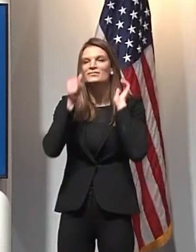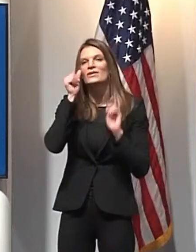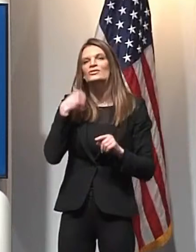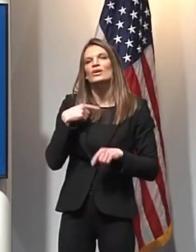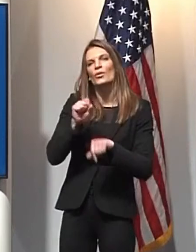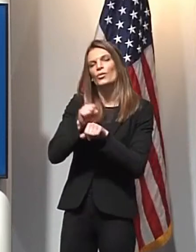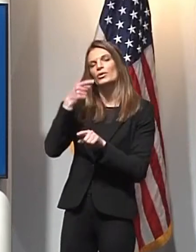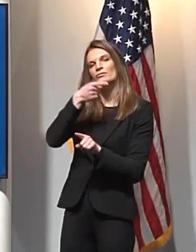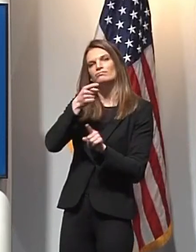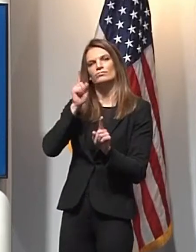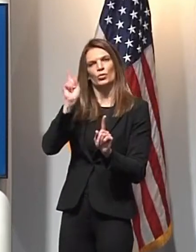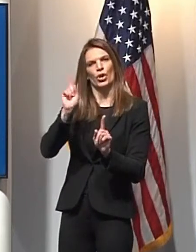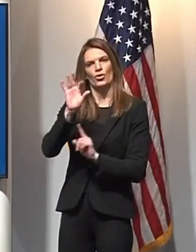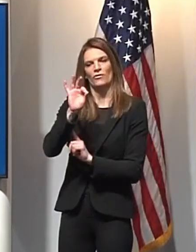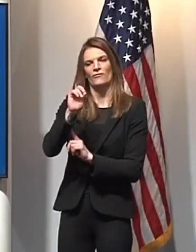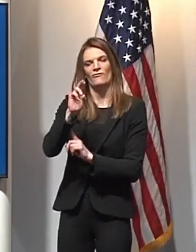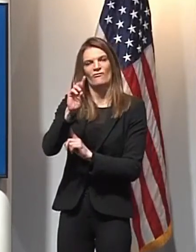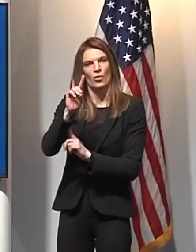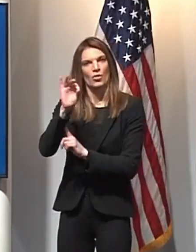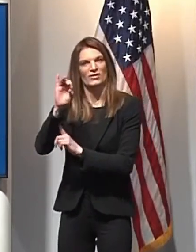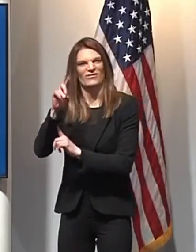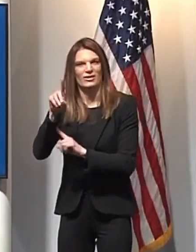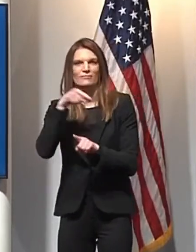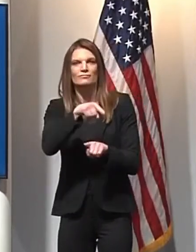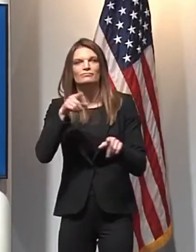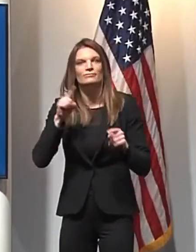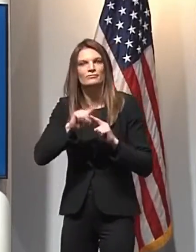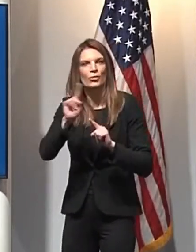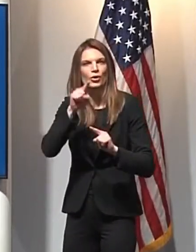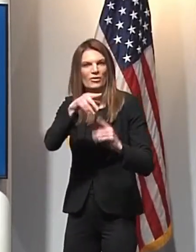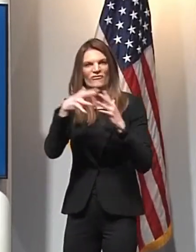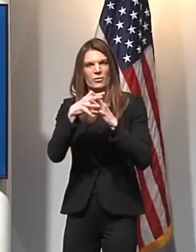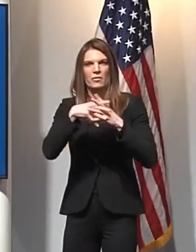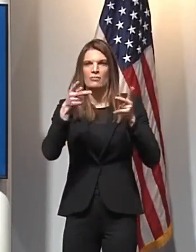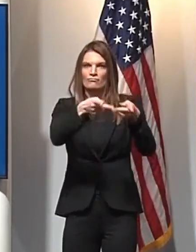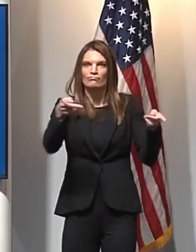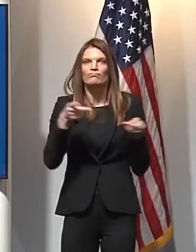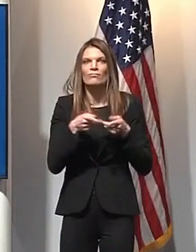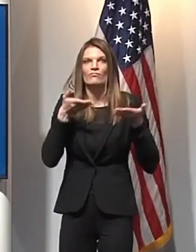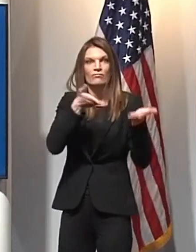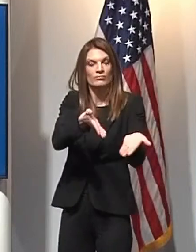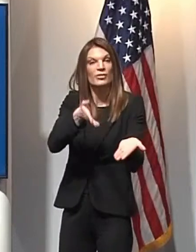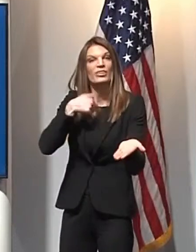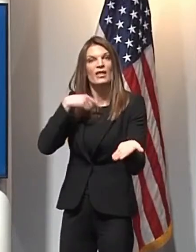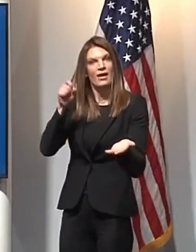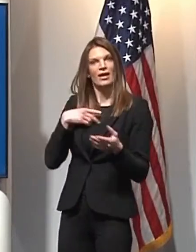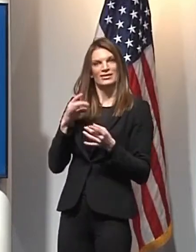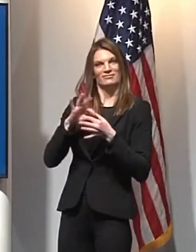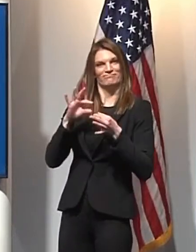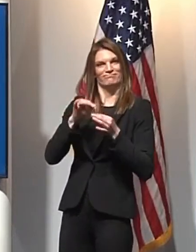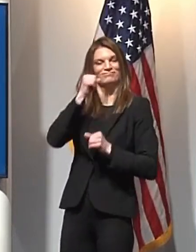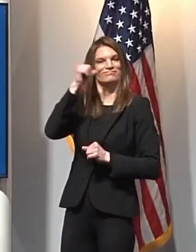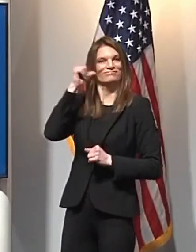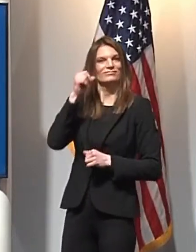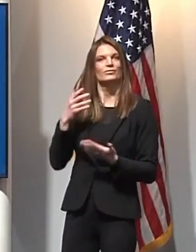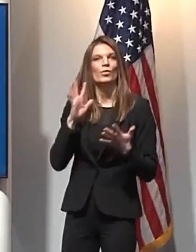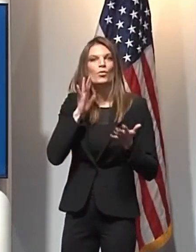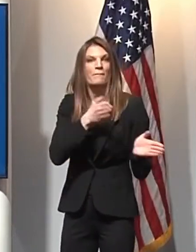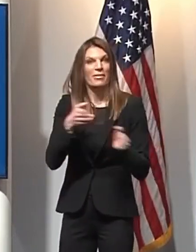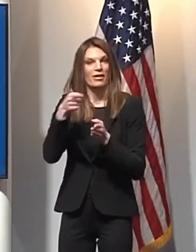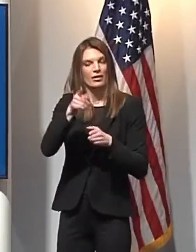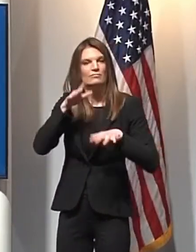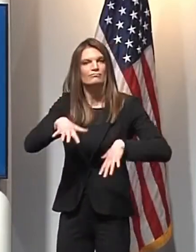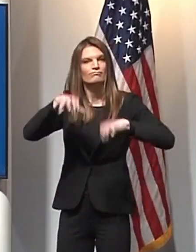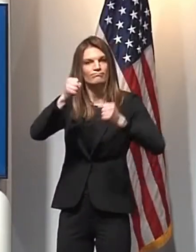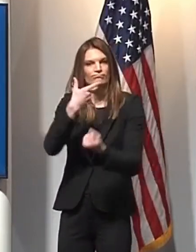Community Vaccination Site, which will administer thousands of additional doses a day for the next 8 weeks. These